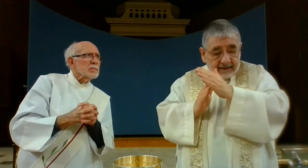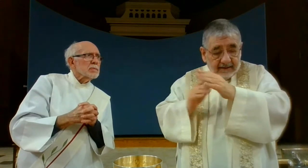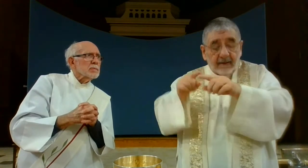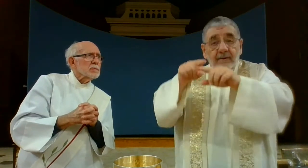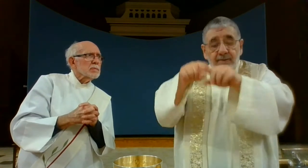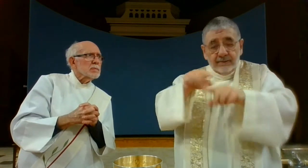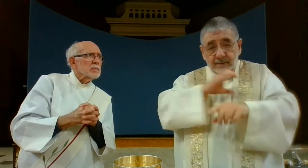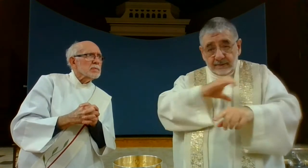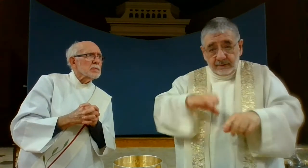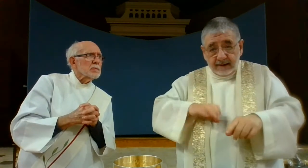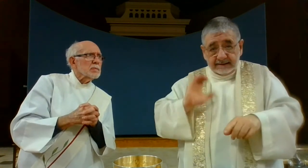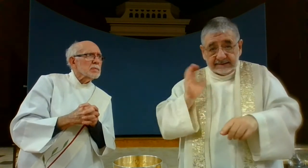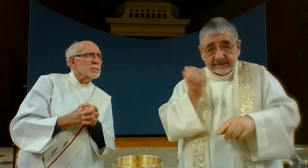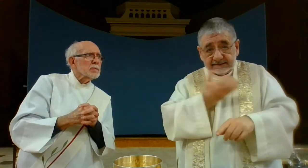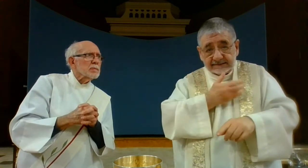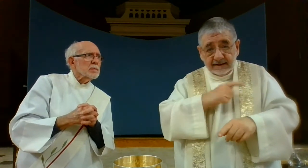Through Christ our Lord.